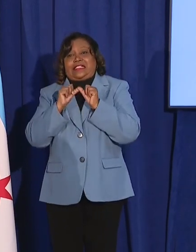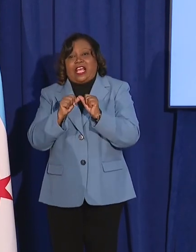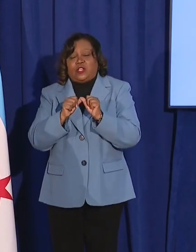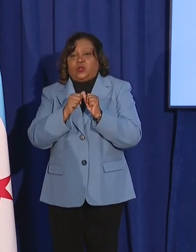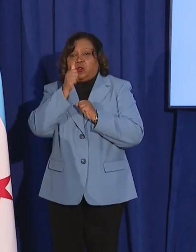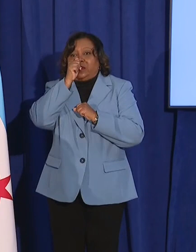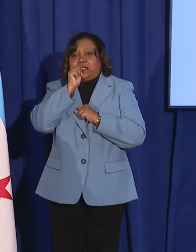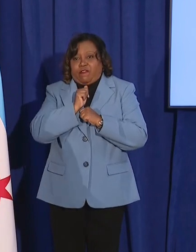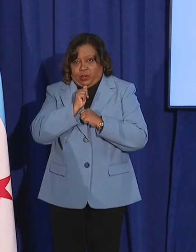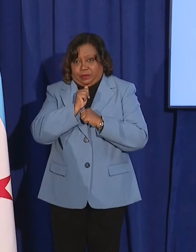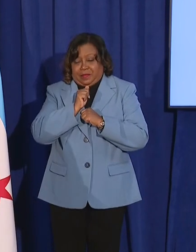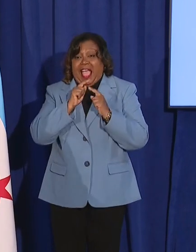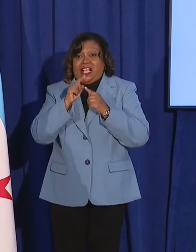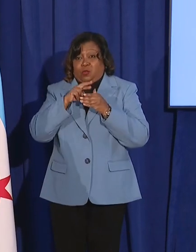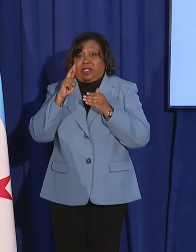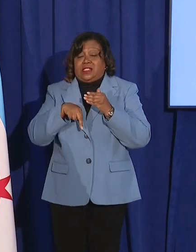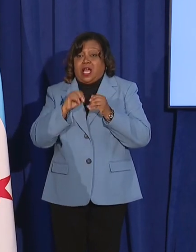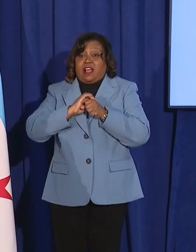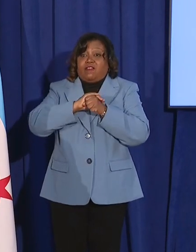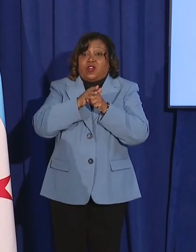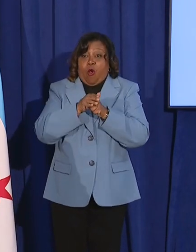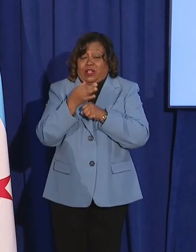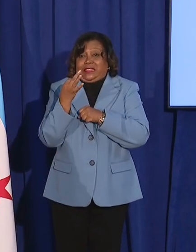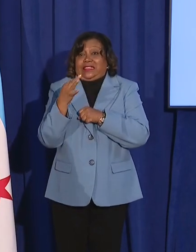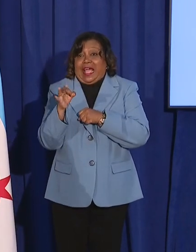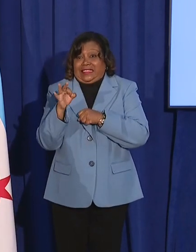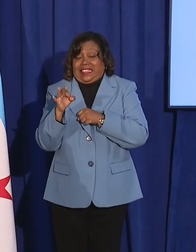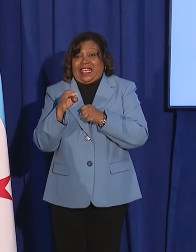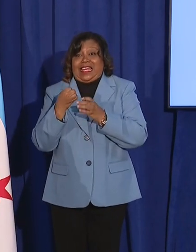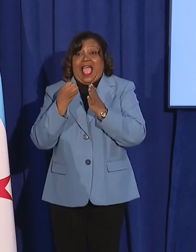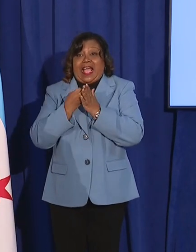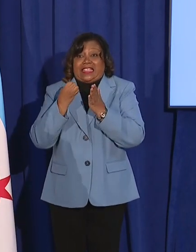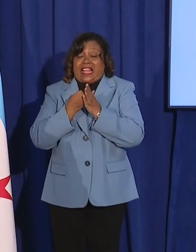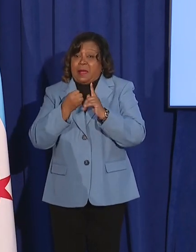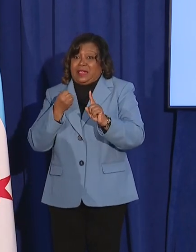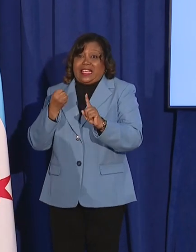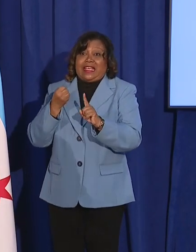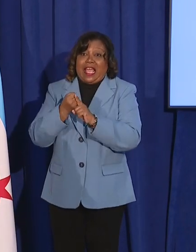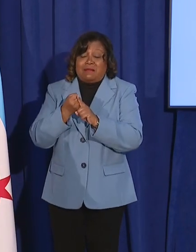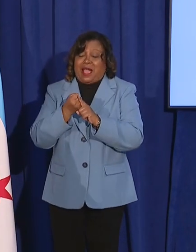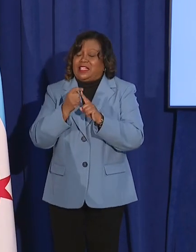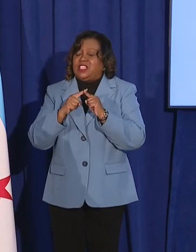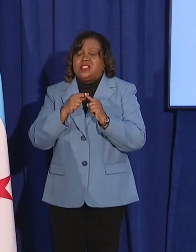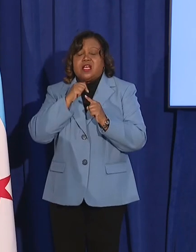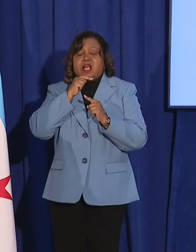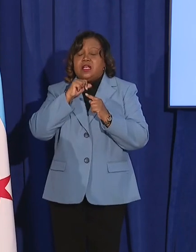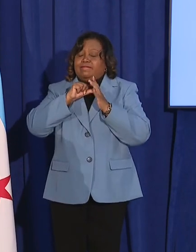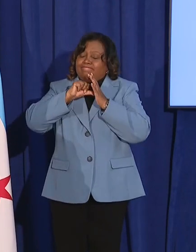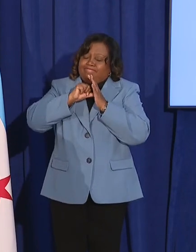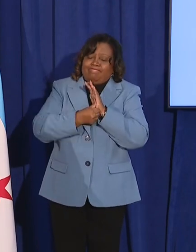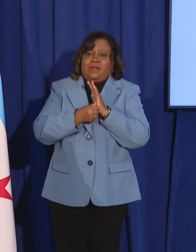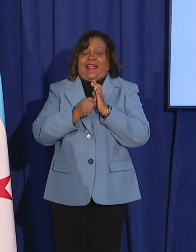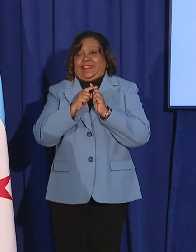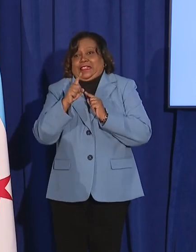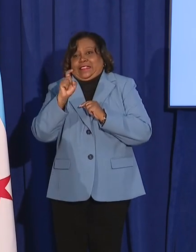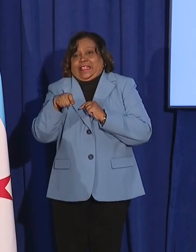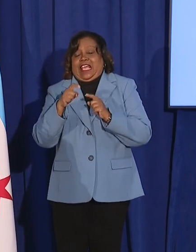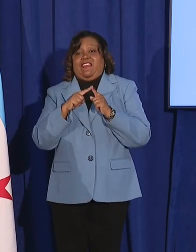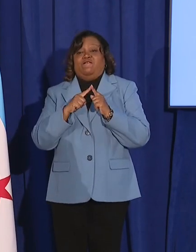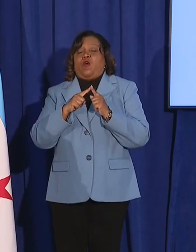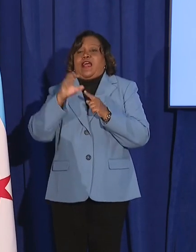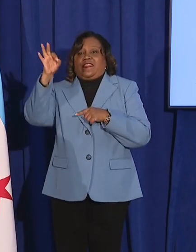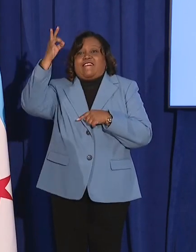to suffer as a result of COVID-19 economic impacts just underscores the need for